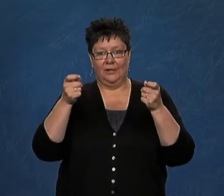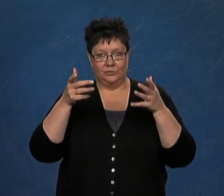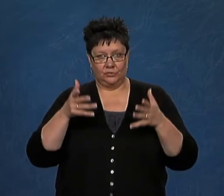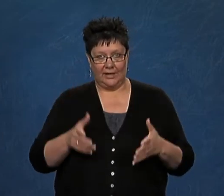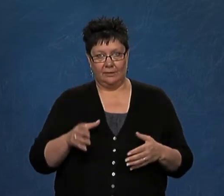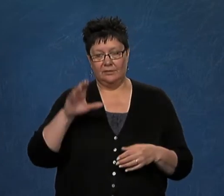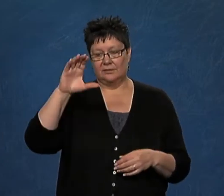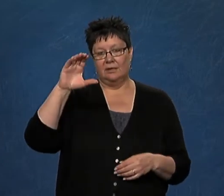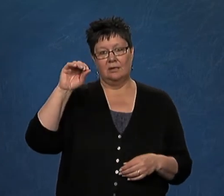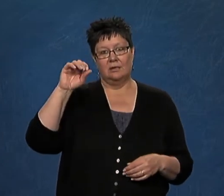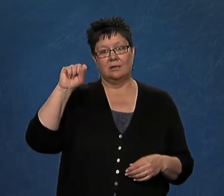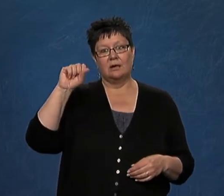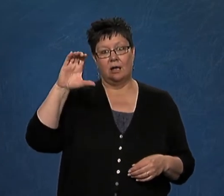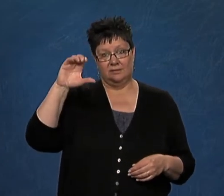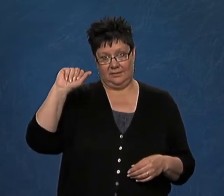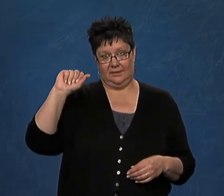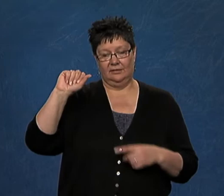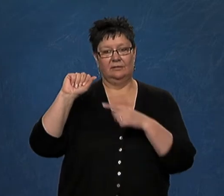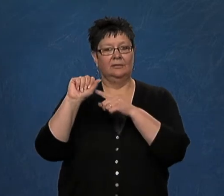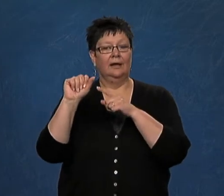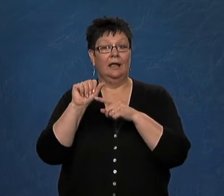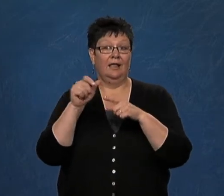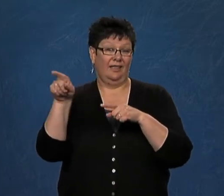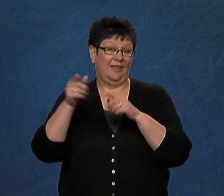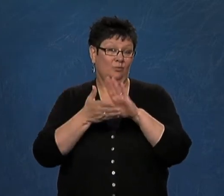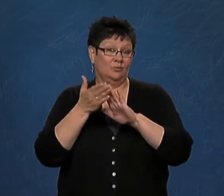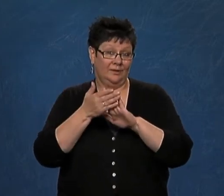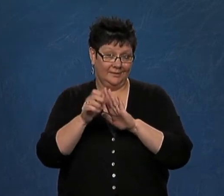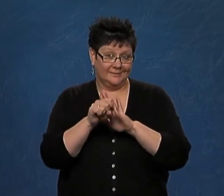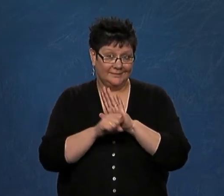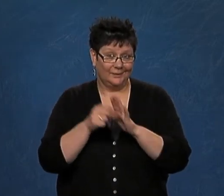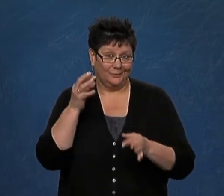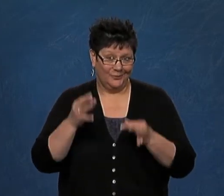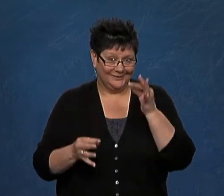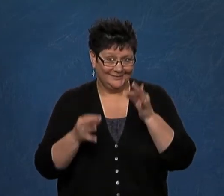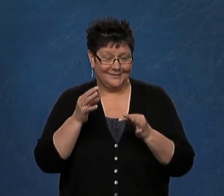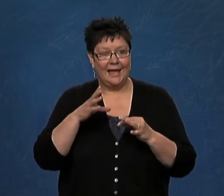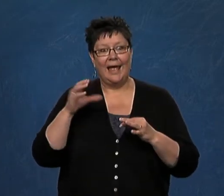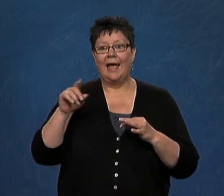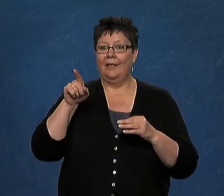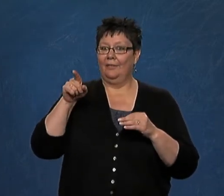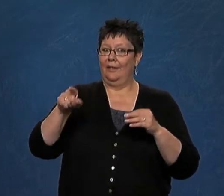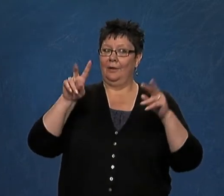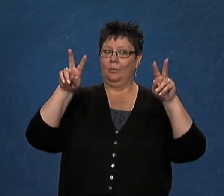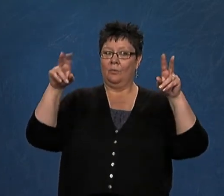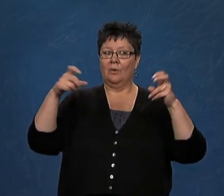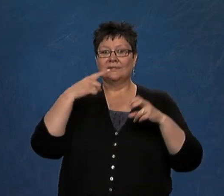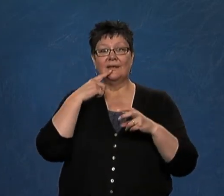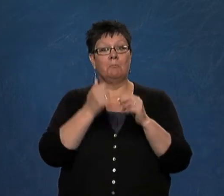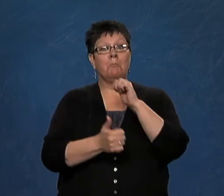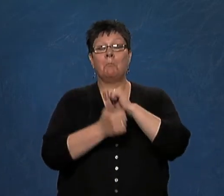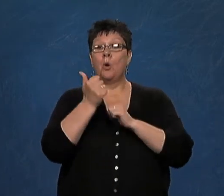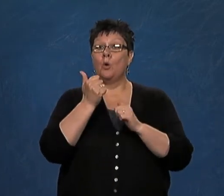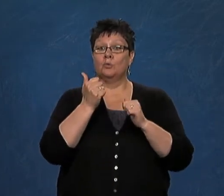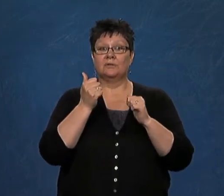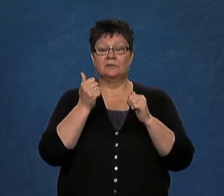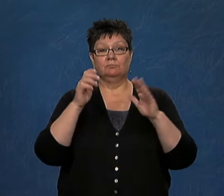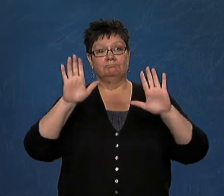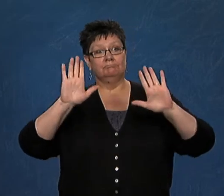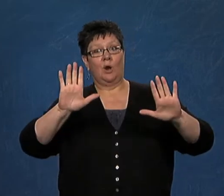Court Administrators. And they run the state court proceedings.